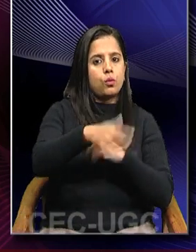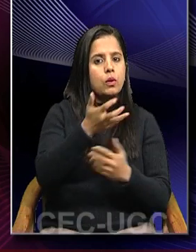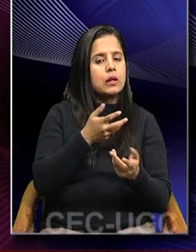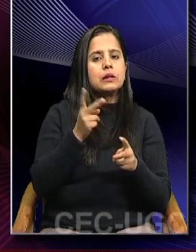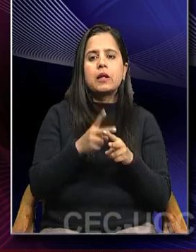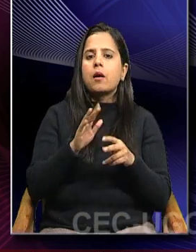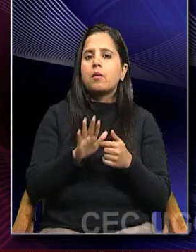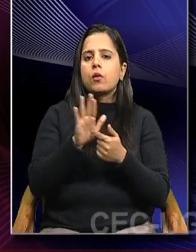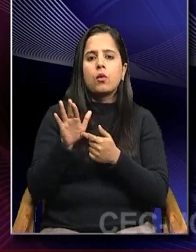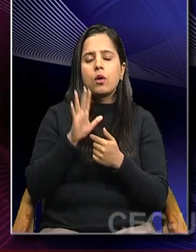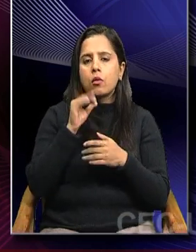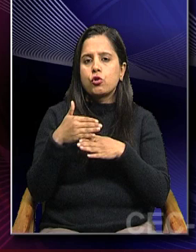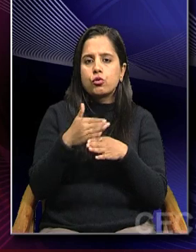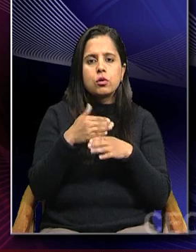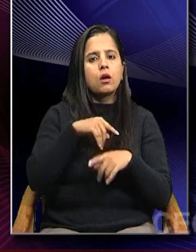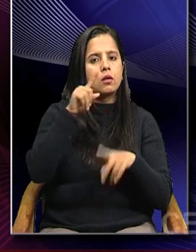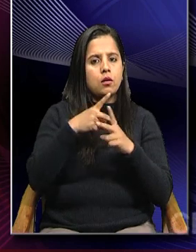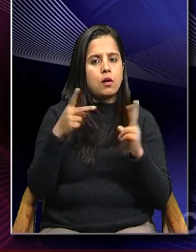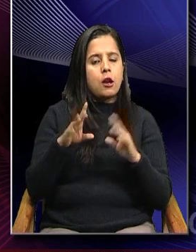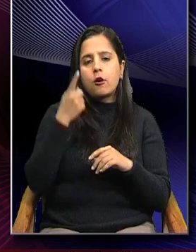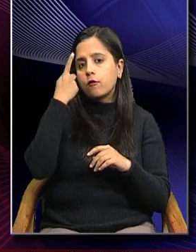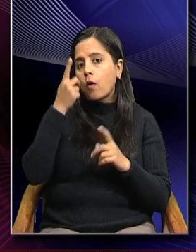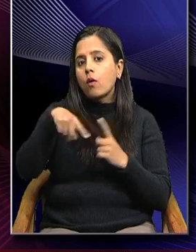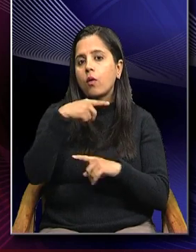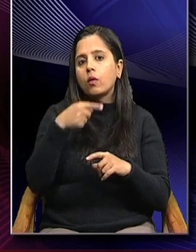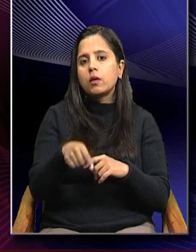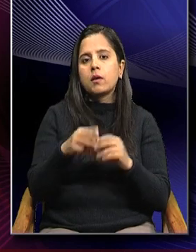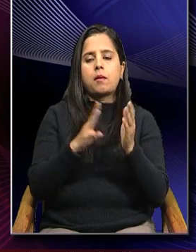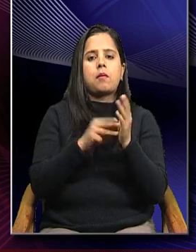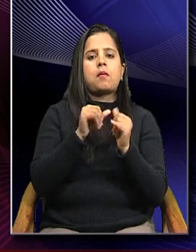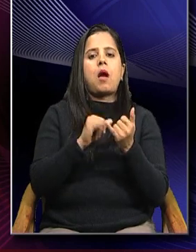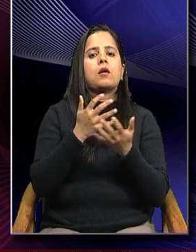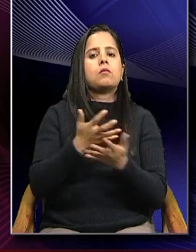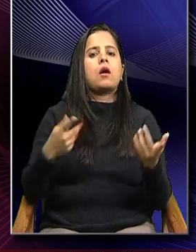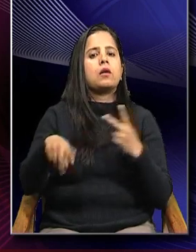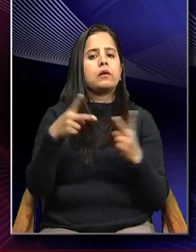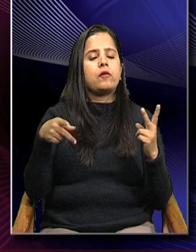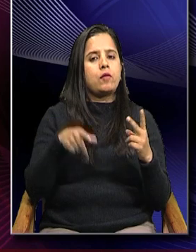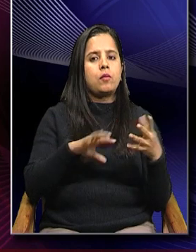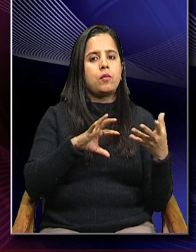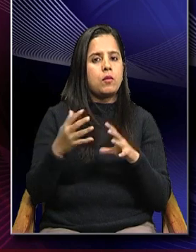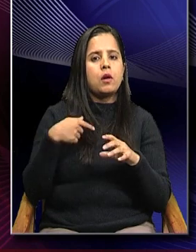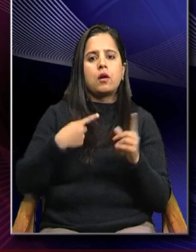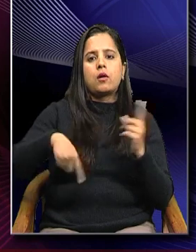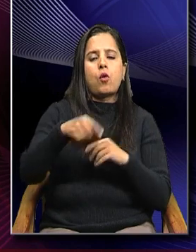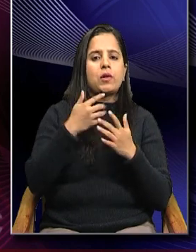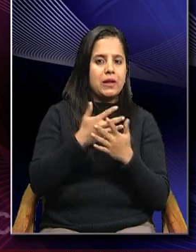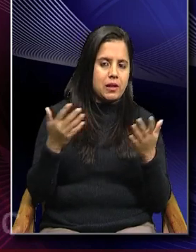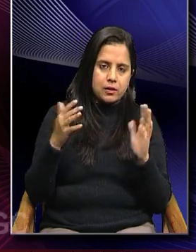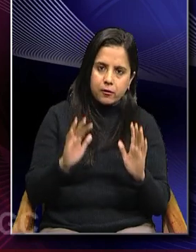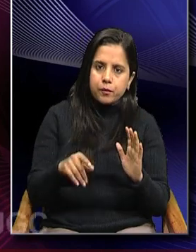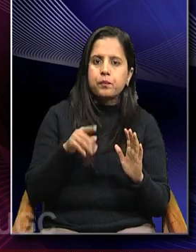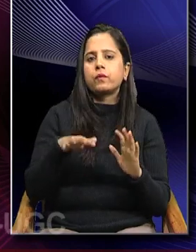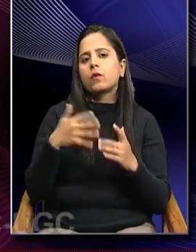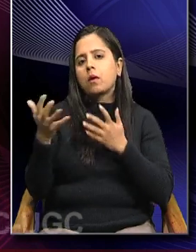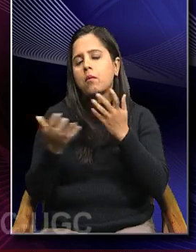represent a significant share of demand, especially for mass marketing products, where we are going to deal with the product or